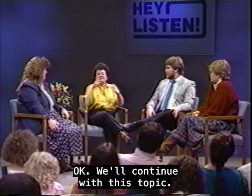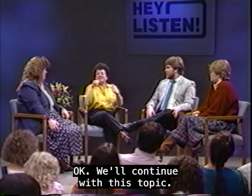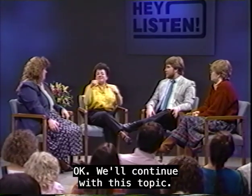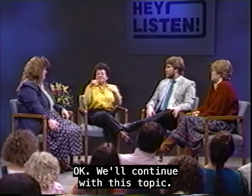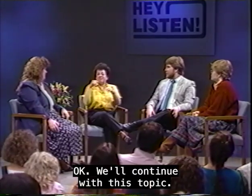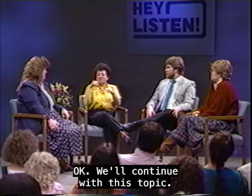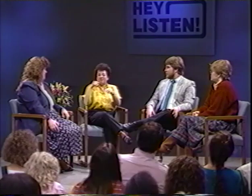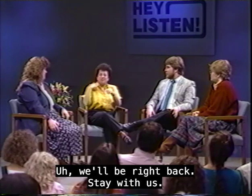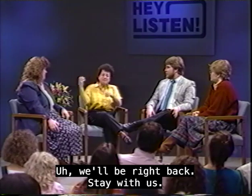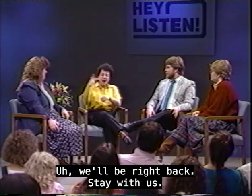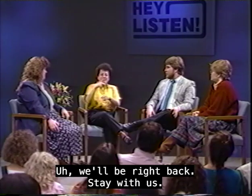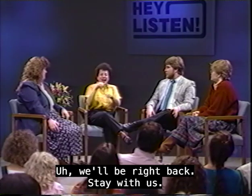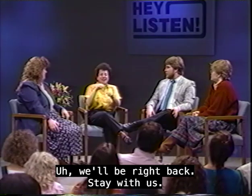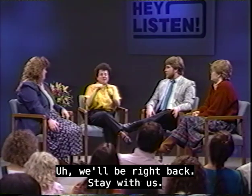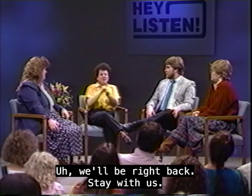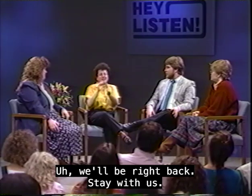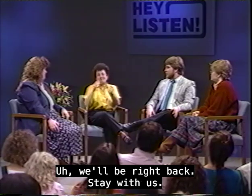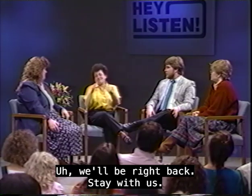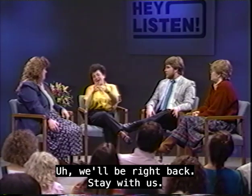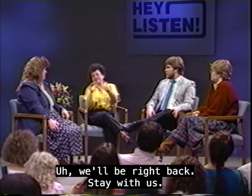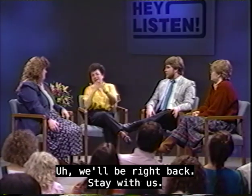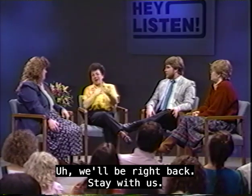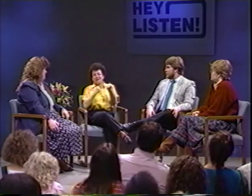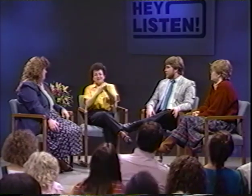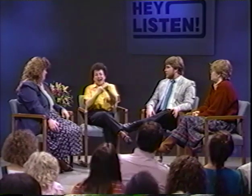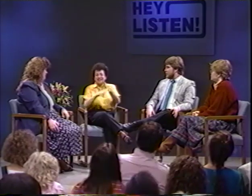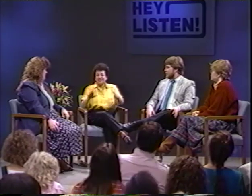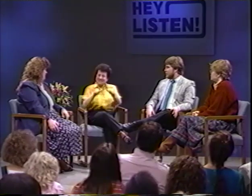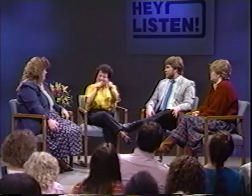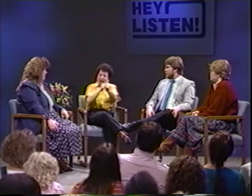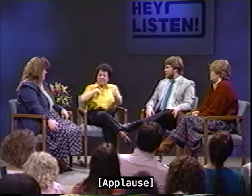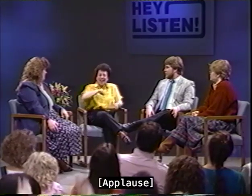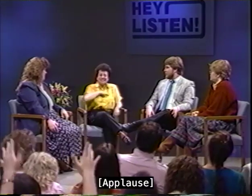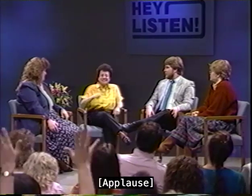this topic. We'll be right back. Stay with us.